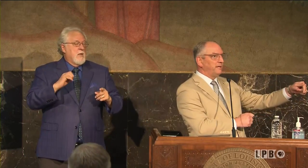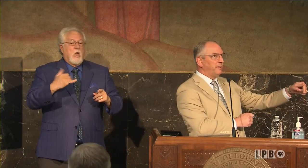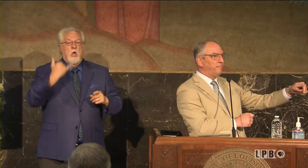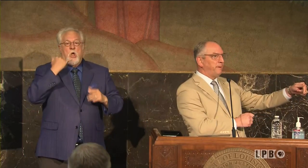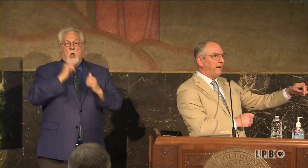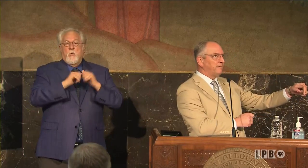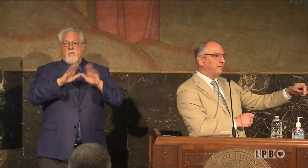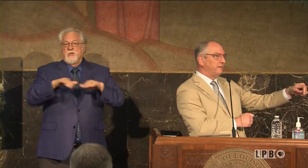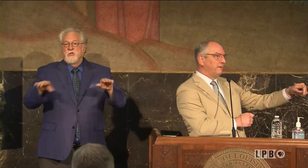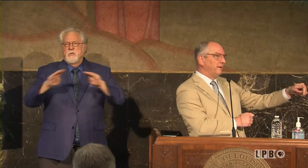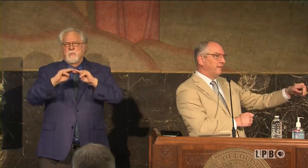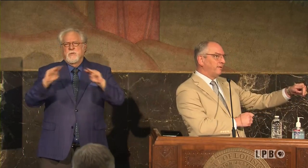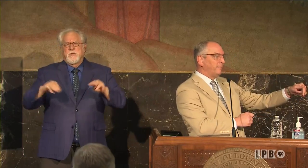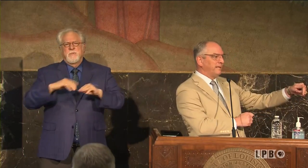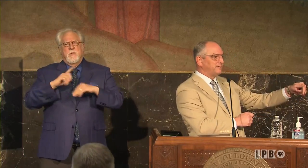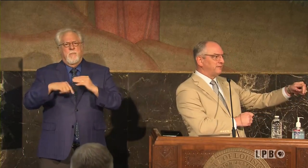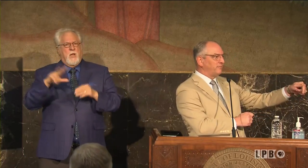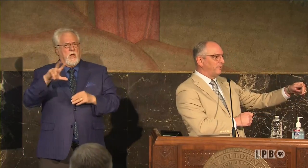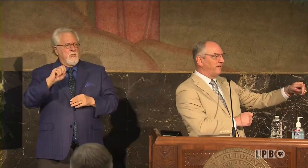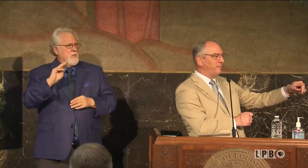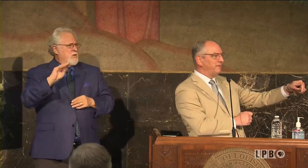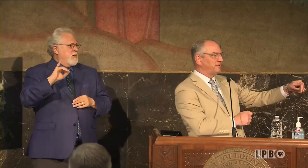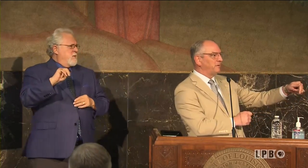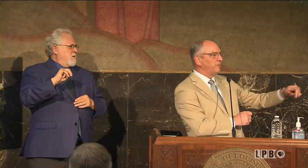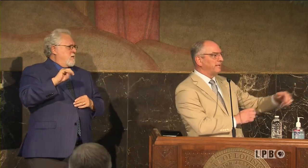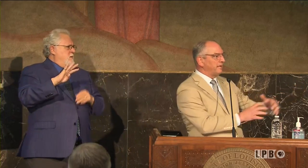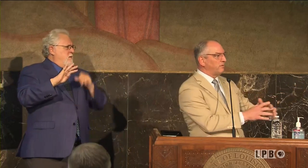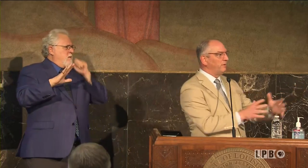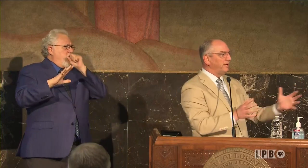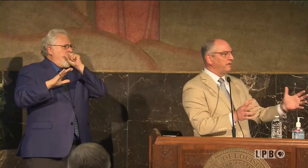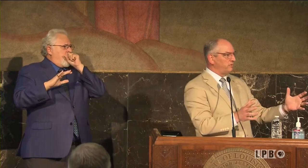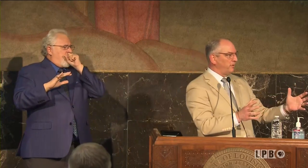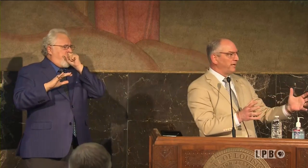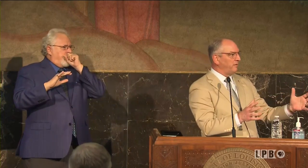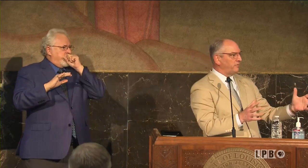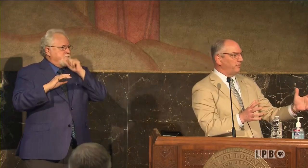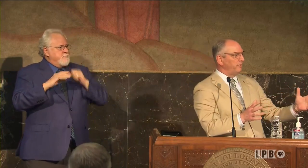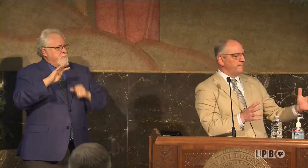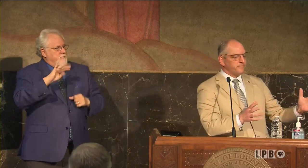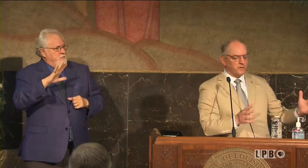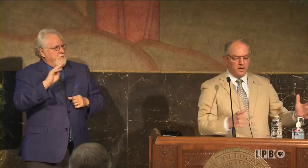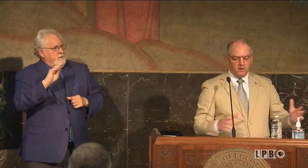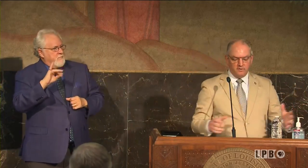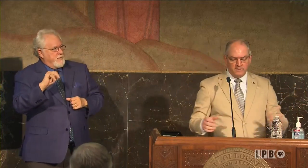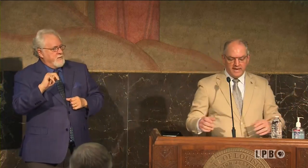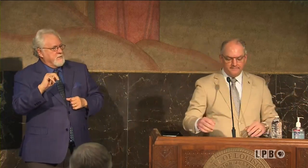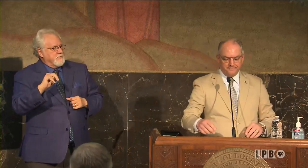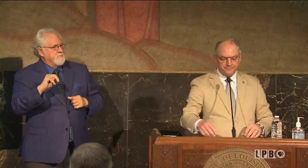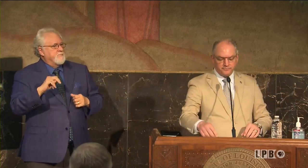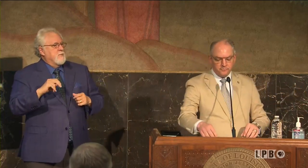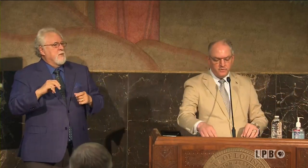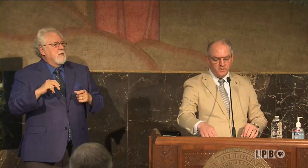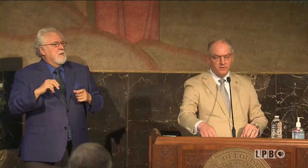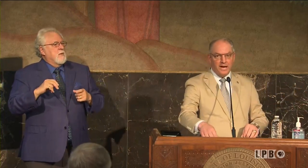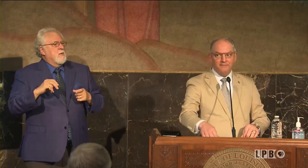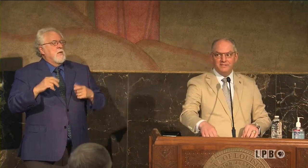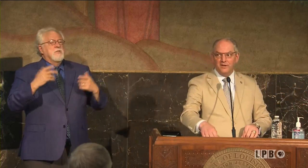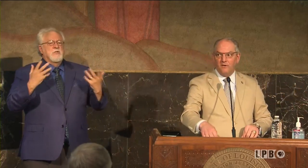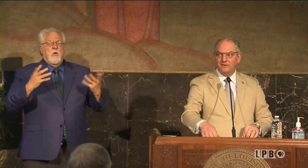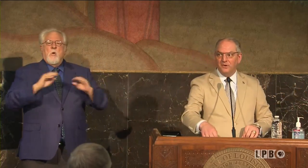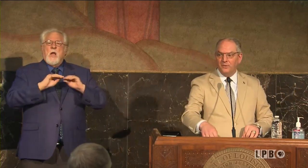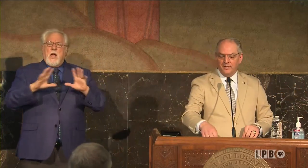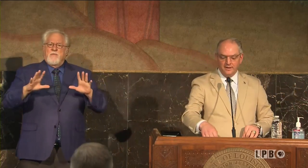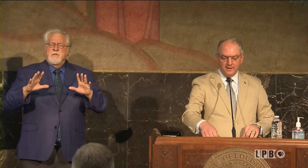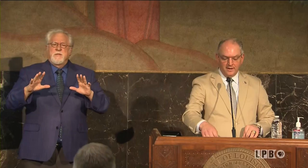museums in about 30 minutes or 45 minutes or something like that to really go through all of that. So